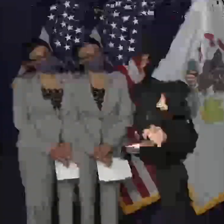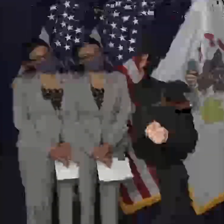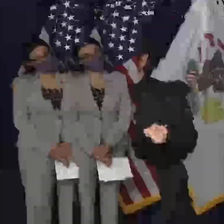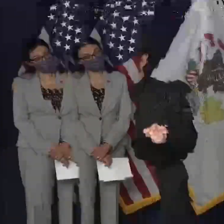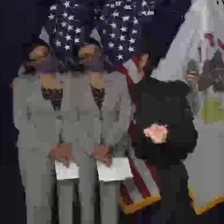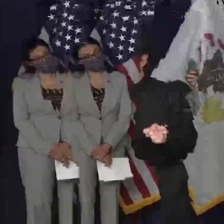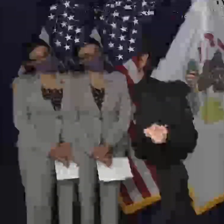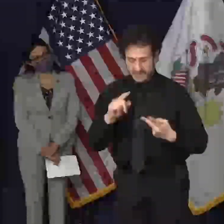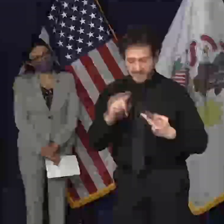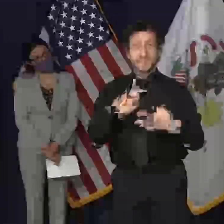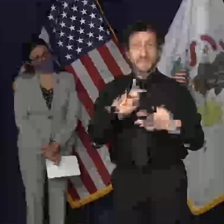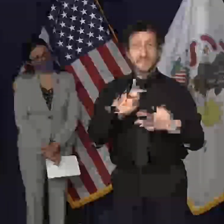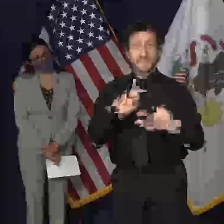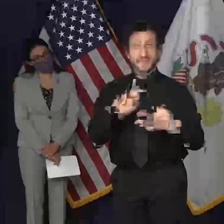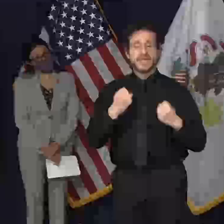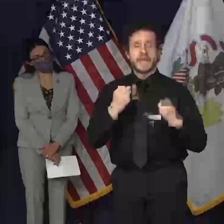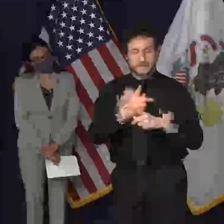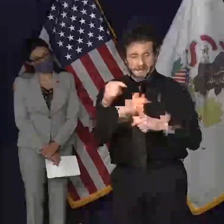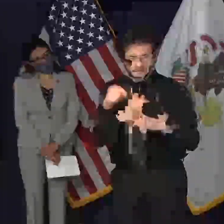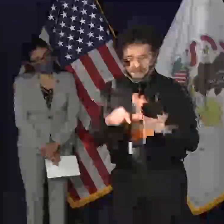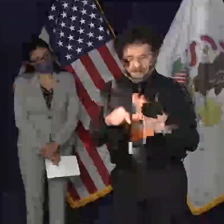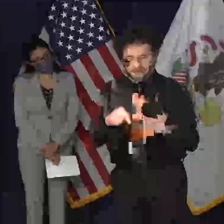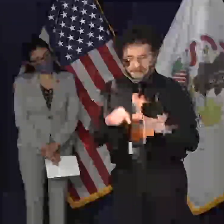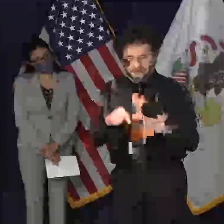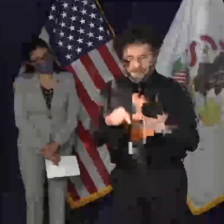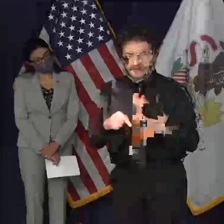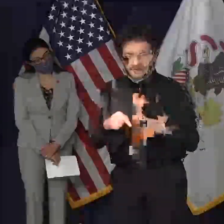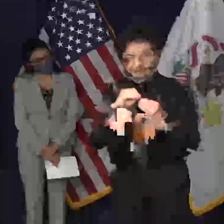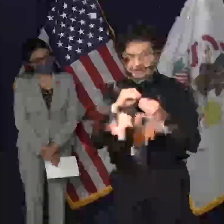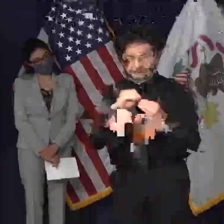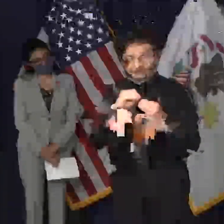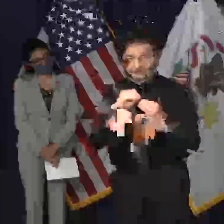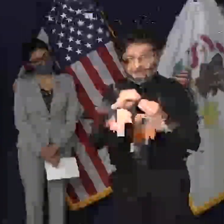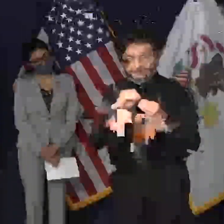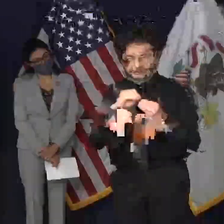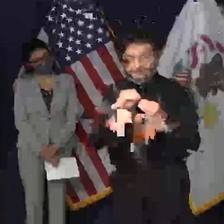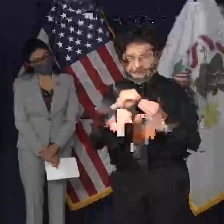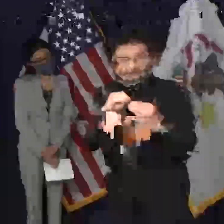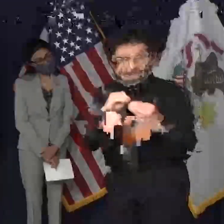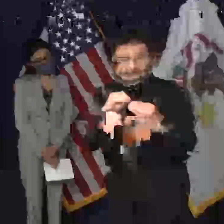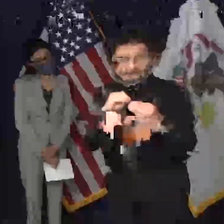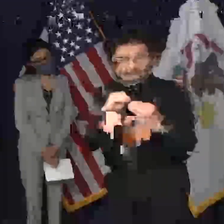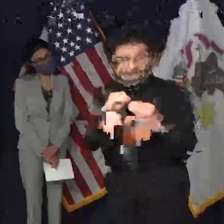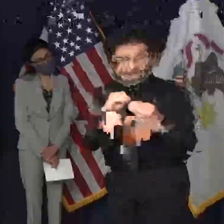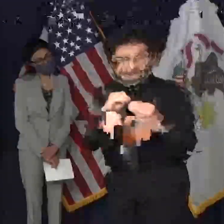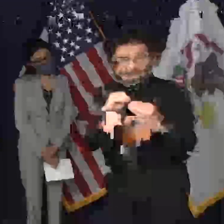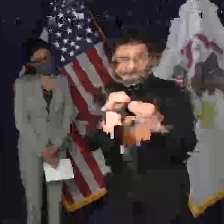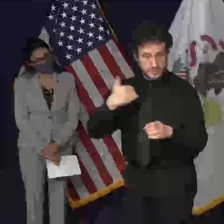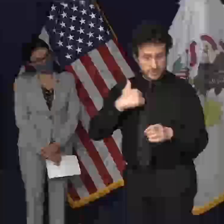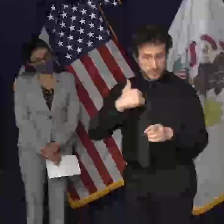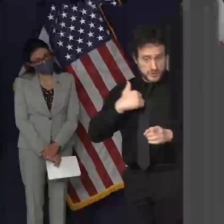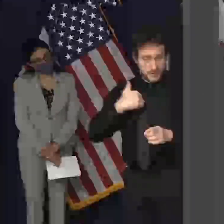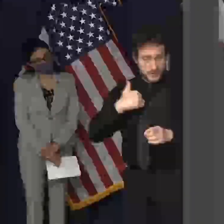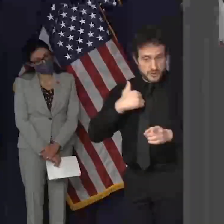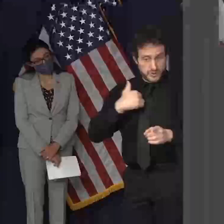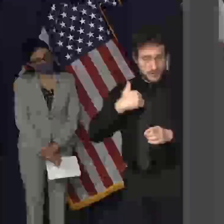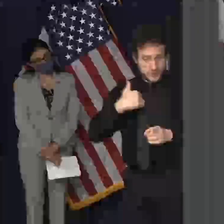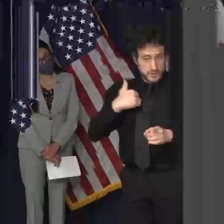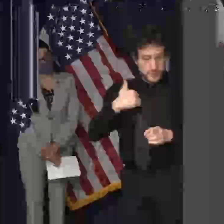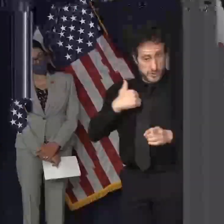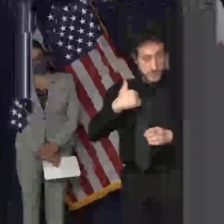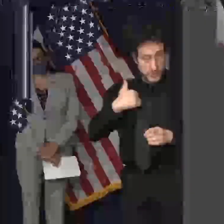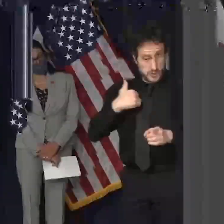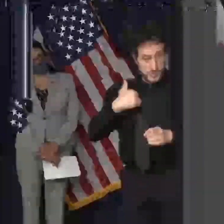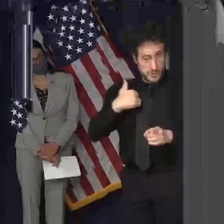how much healthcare is available if and when there is a surge. And let's be clear, the virus hasn't gone